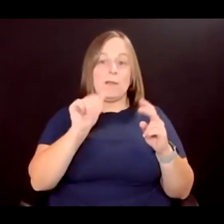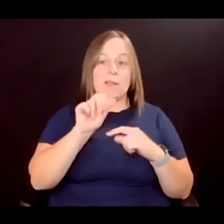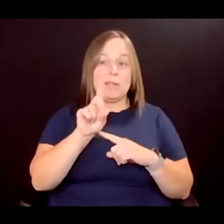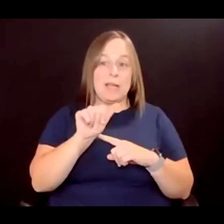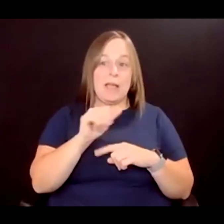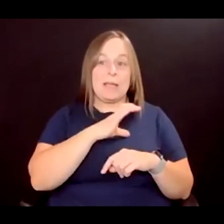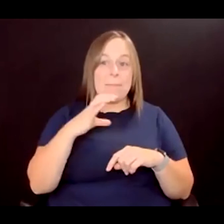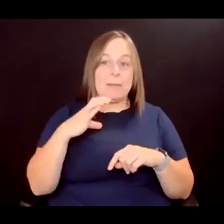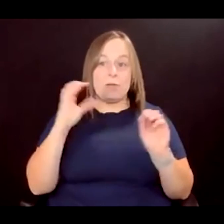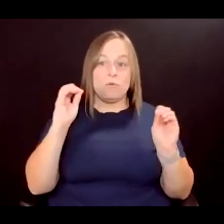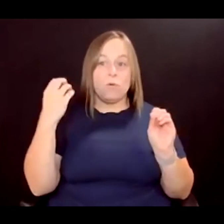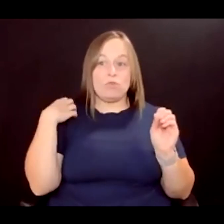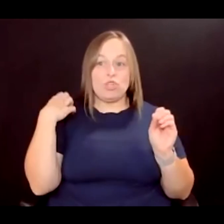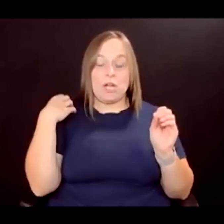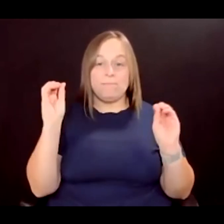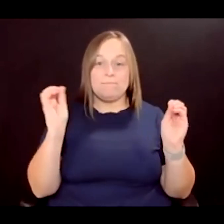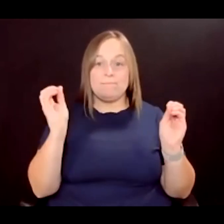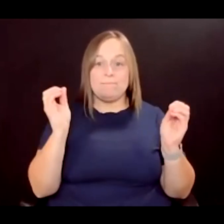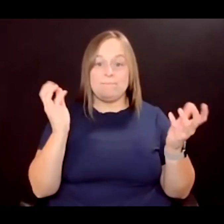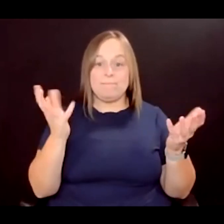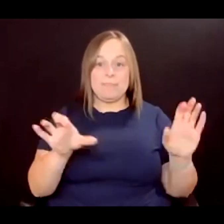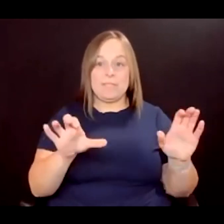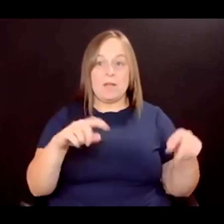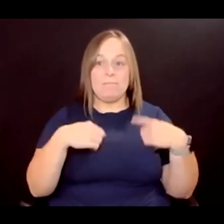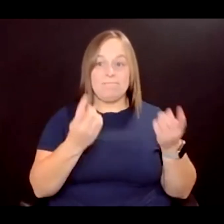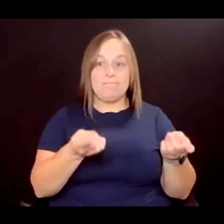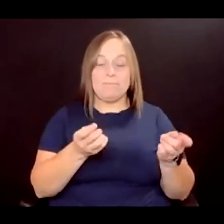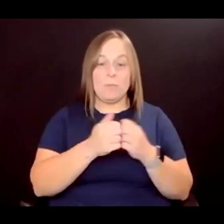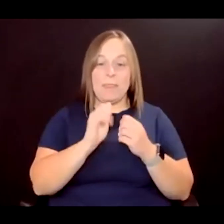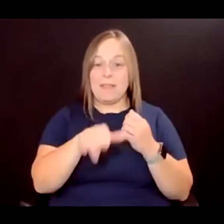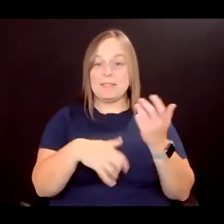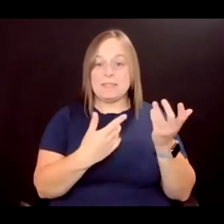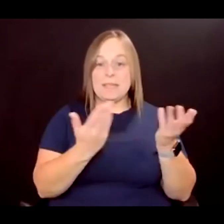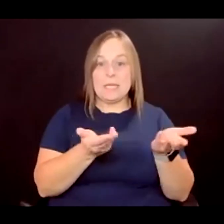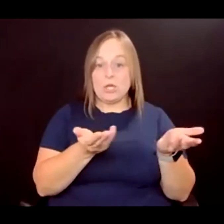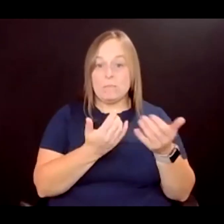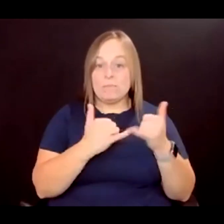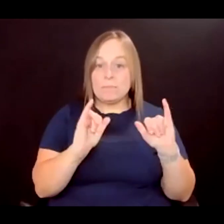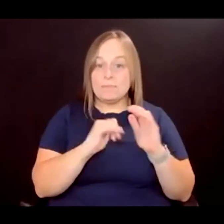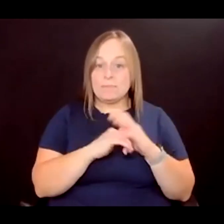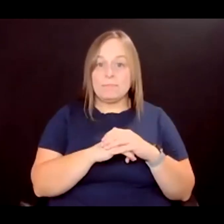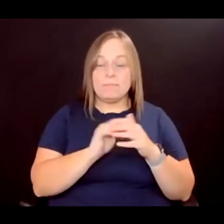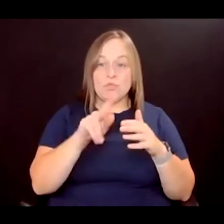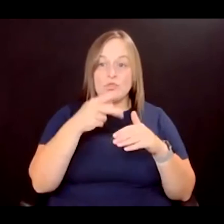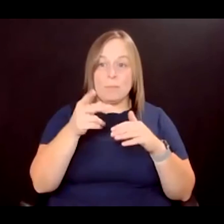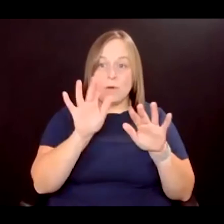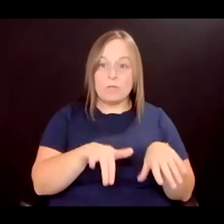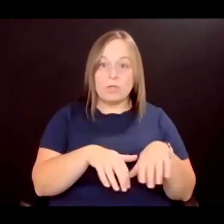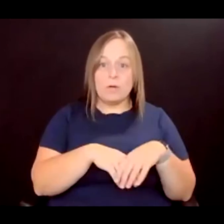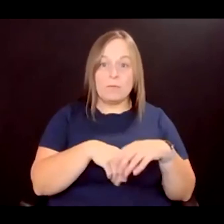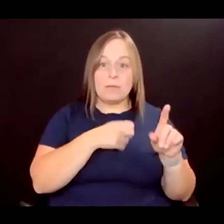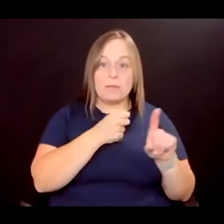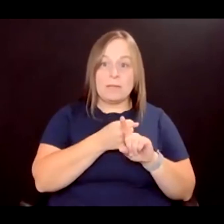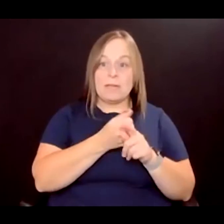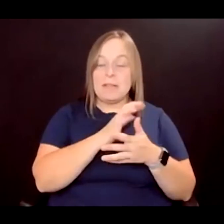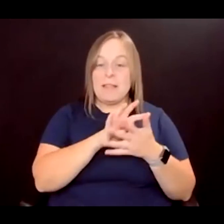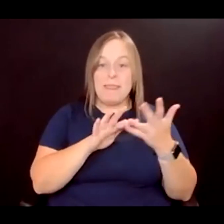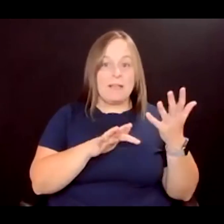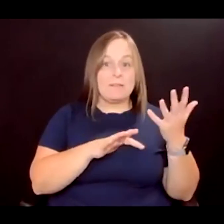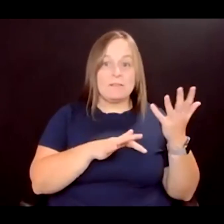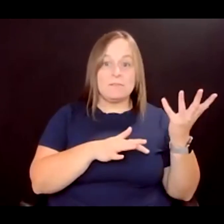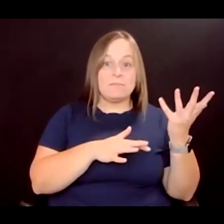things C-Click Fix was mentioned before, it's kind of closed out without resolution. That is a problem. And so some of these